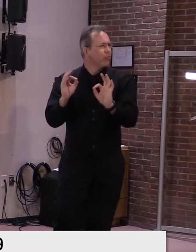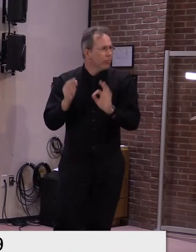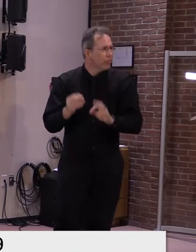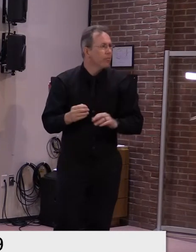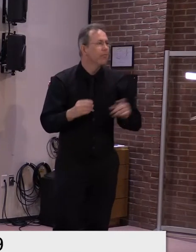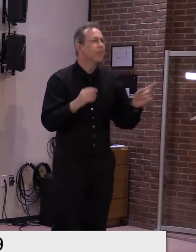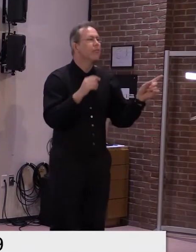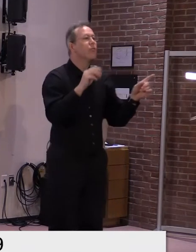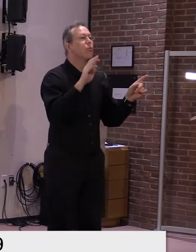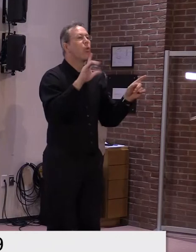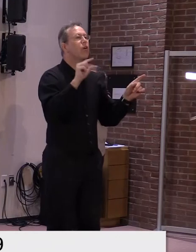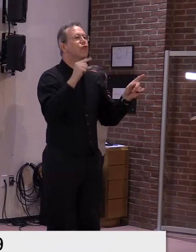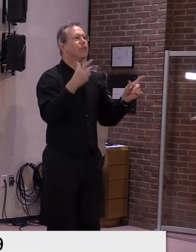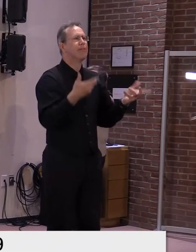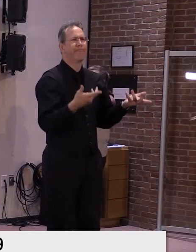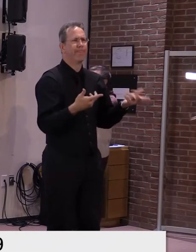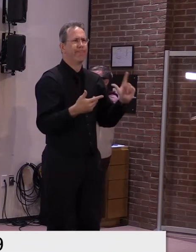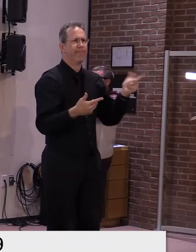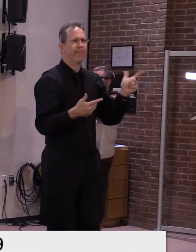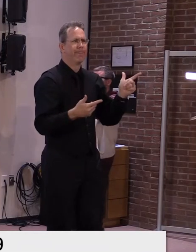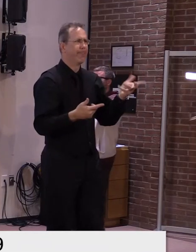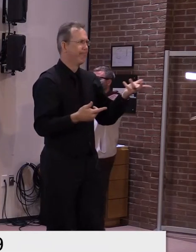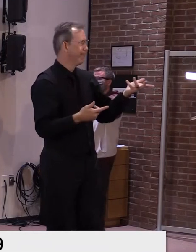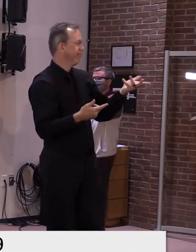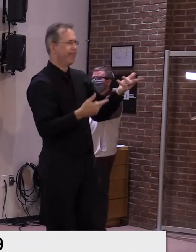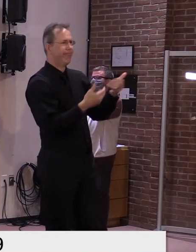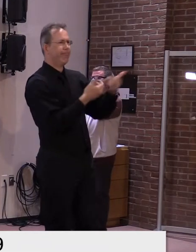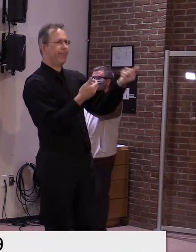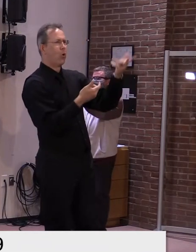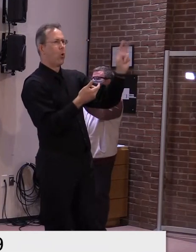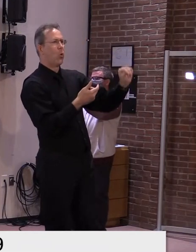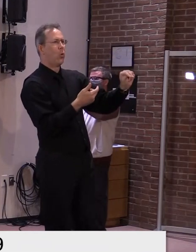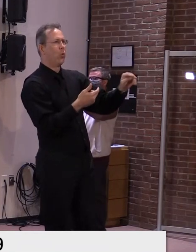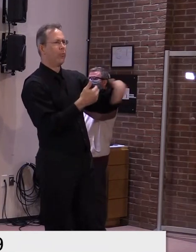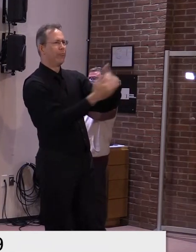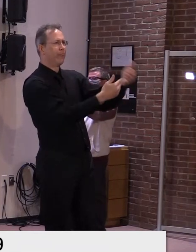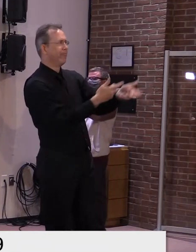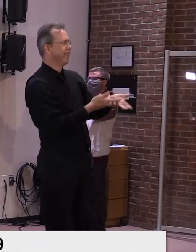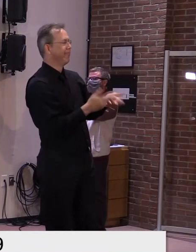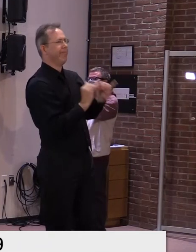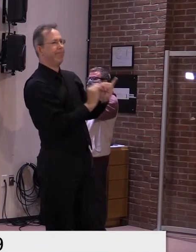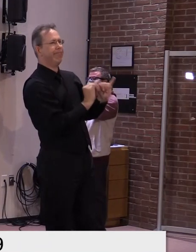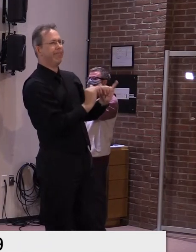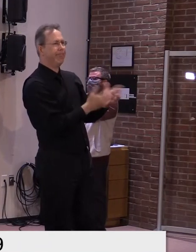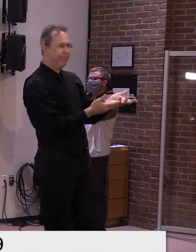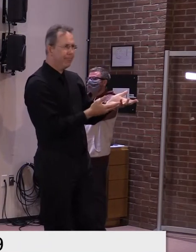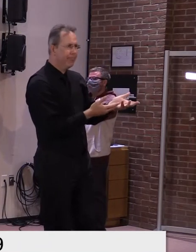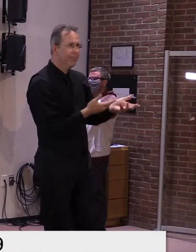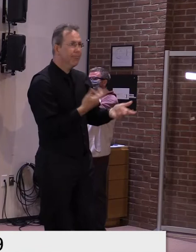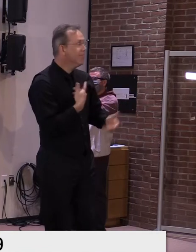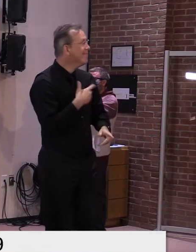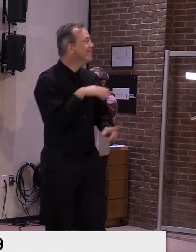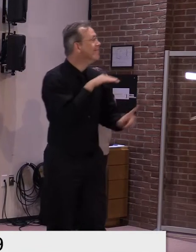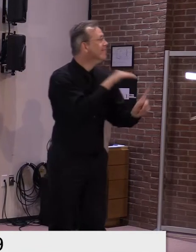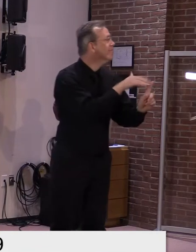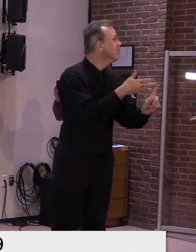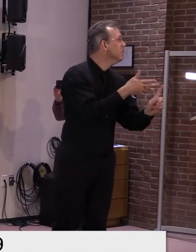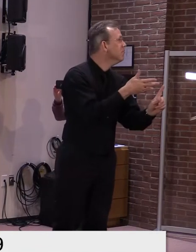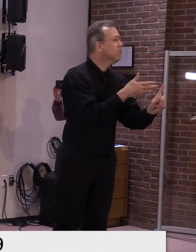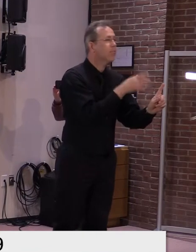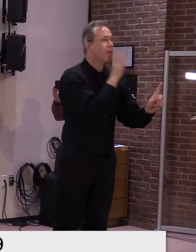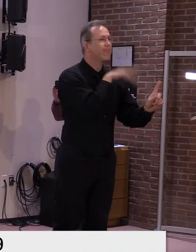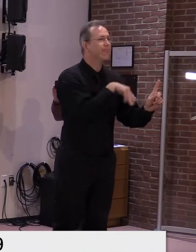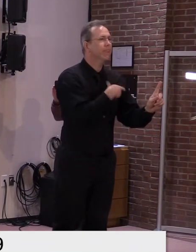and we have challenges trying to figure out what is going on, and it, you know, it's